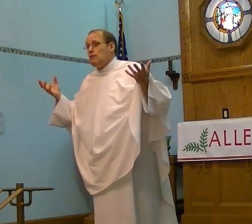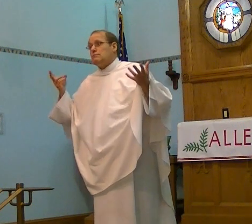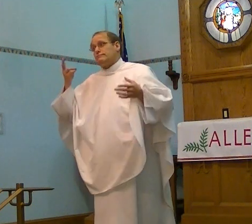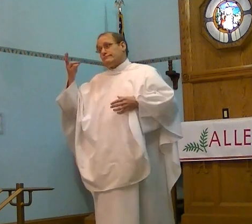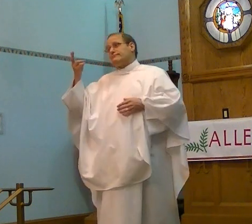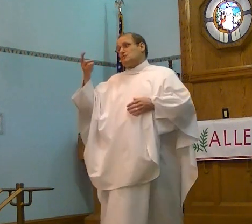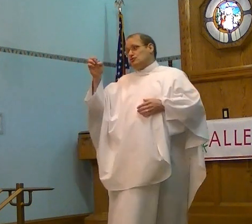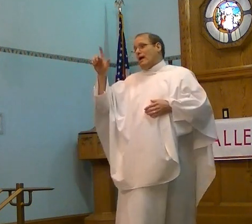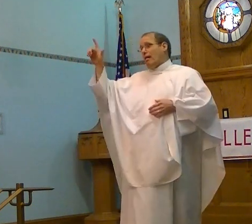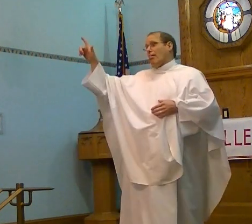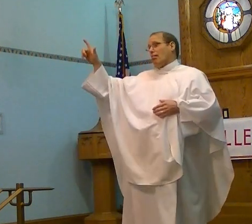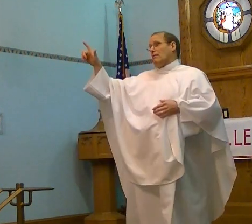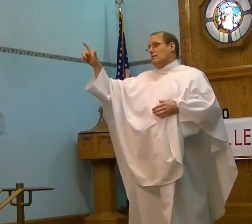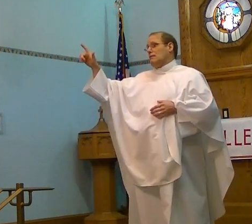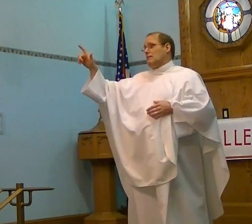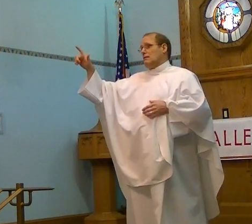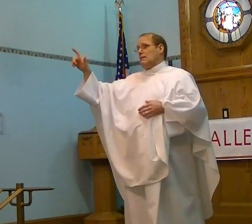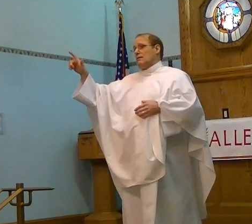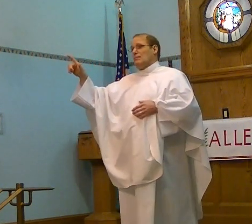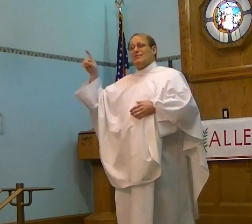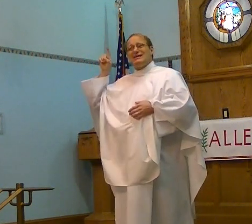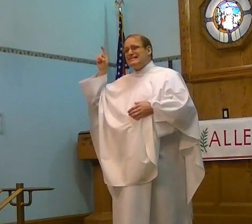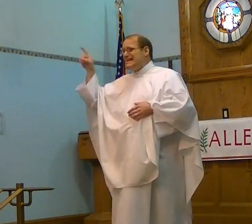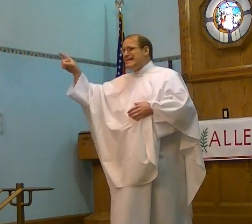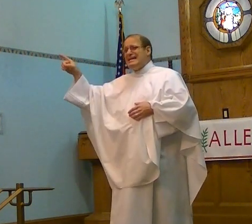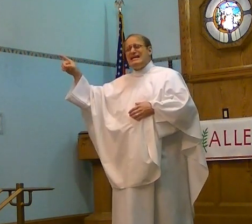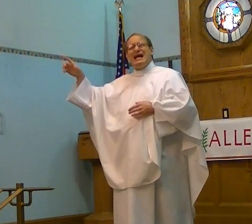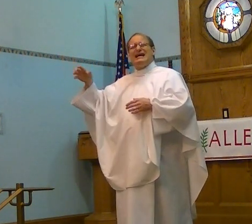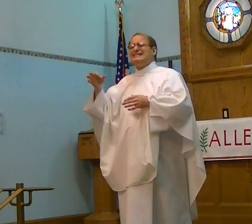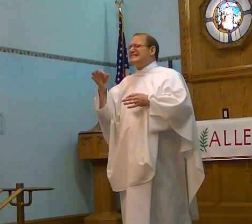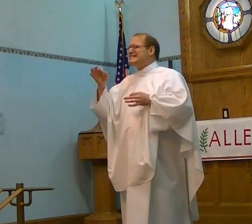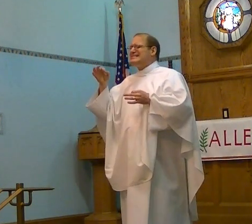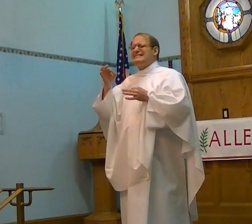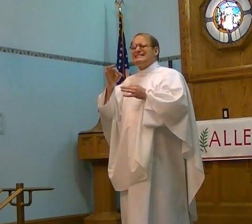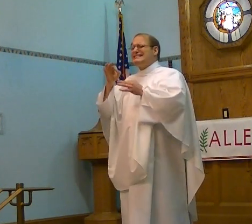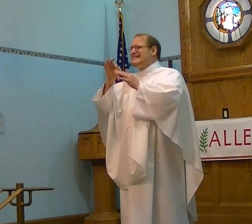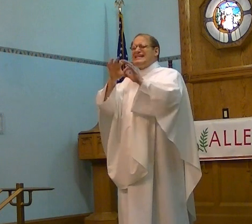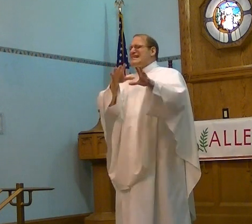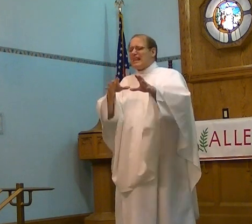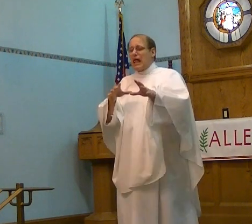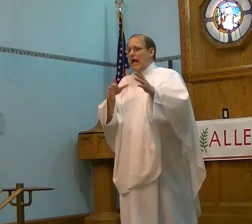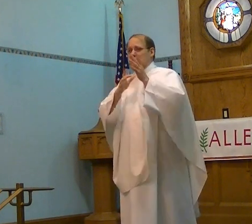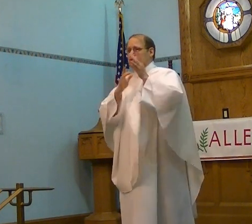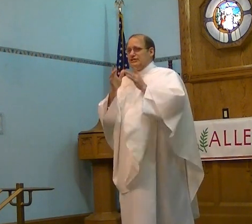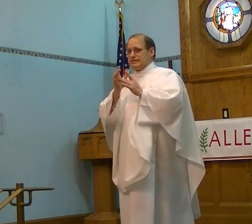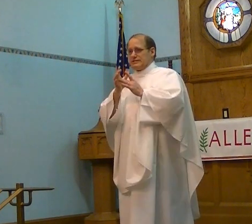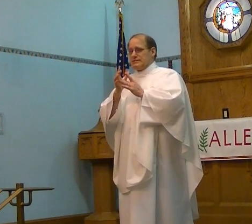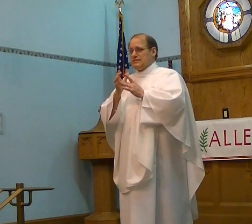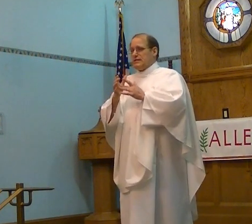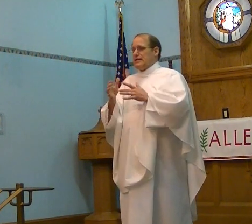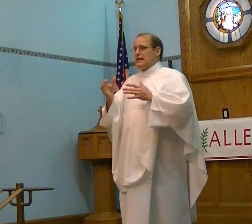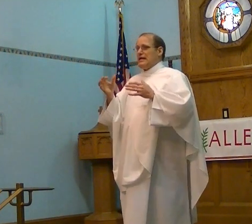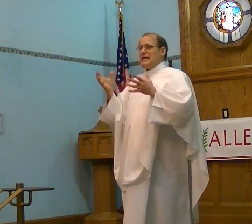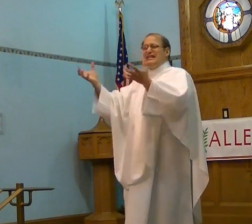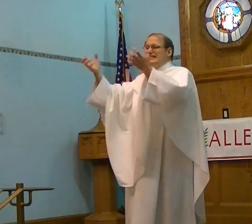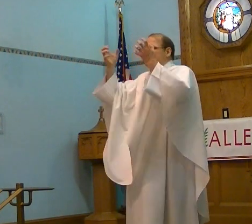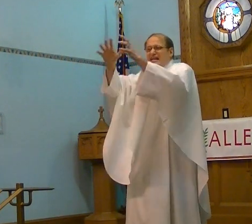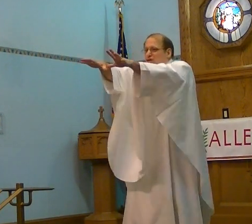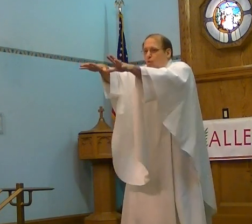To hell. Because he didn't like Jesus. He didn't